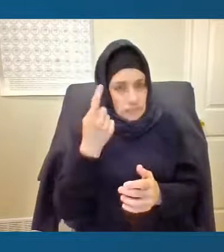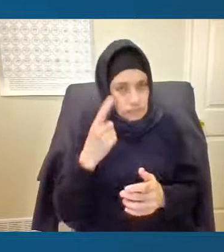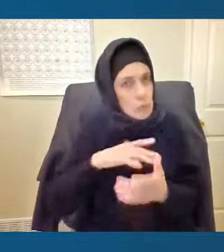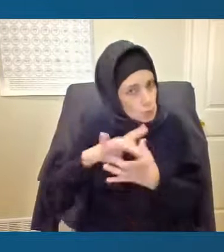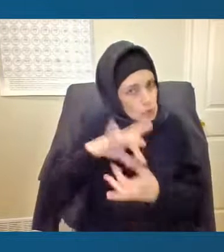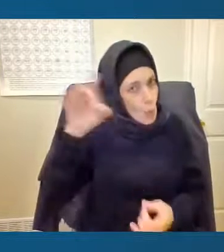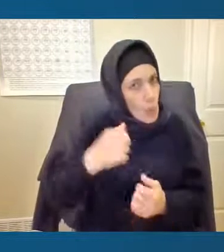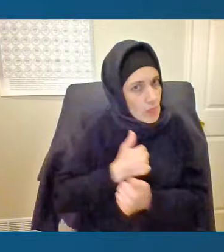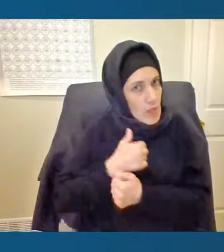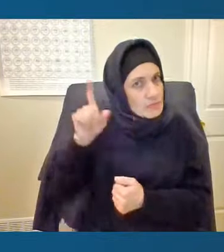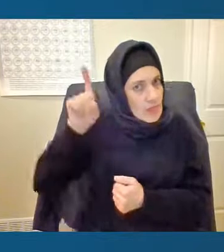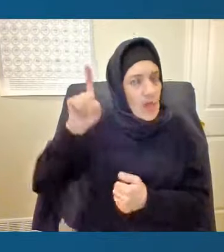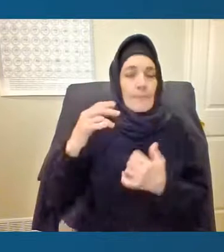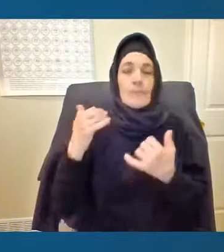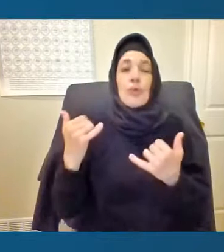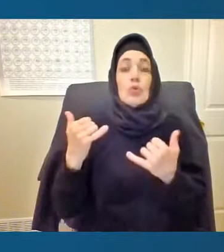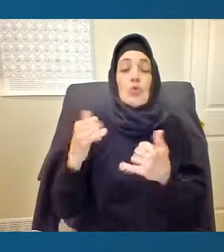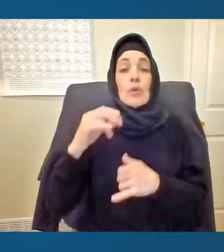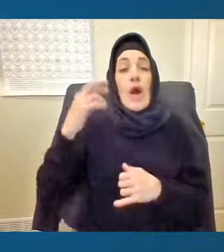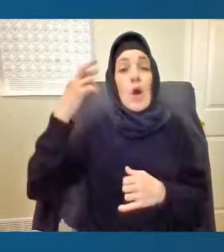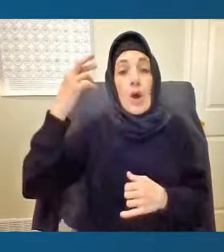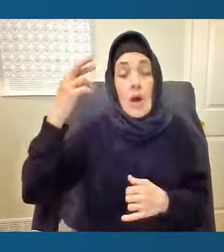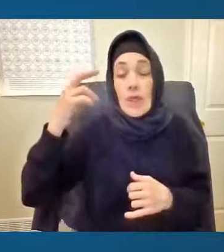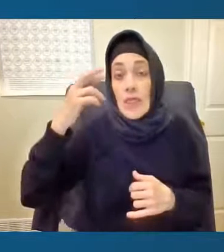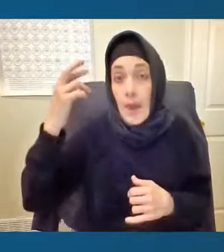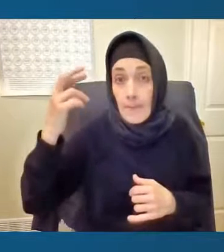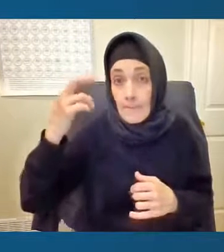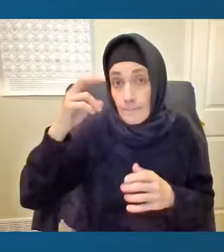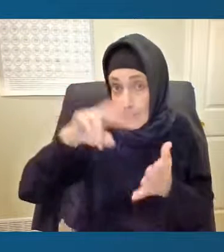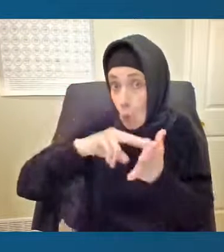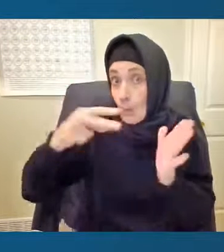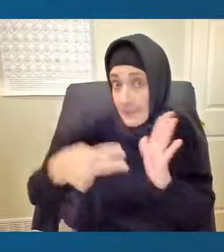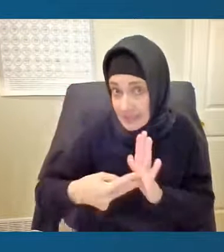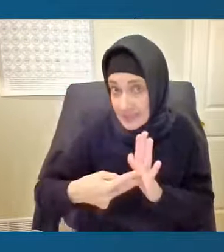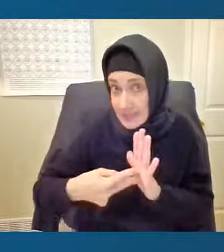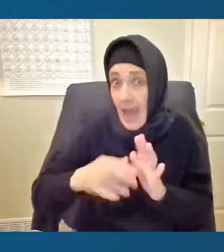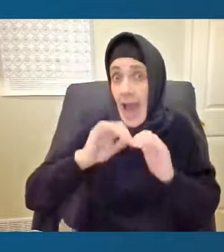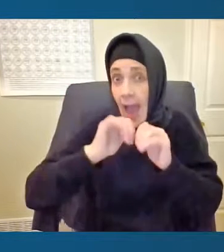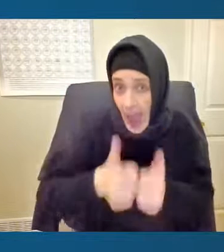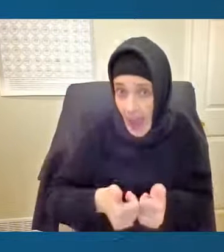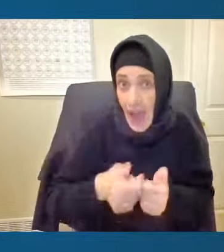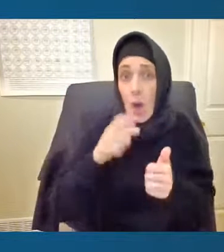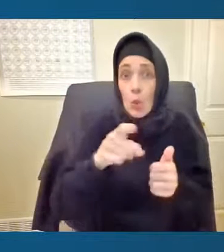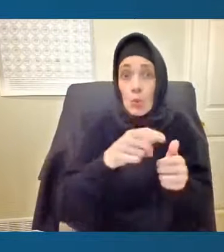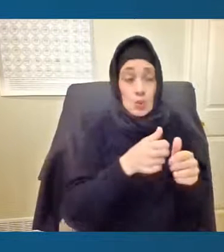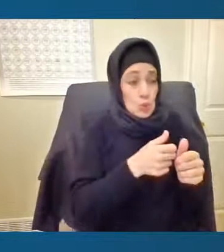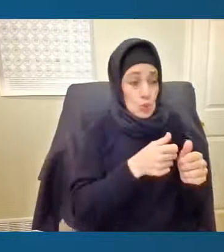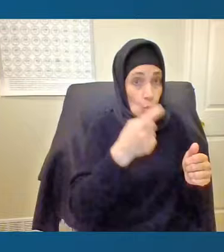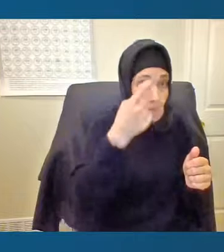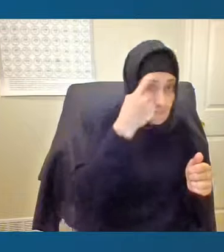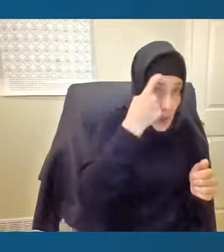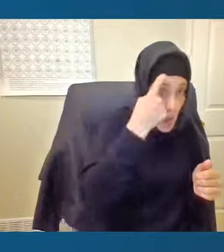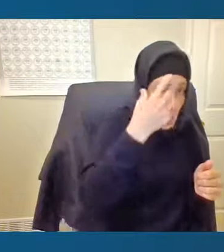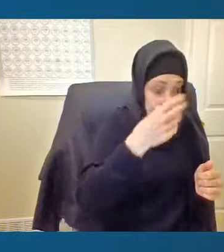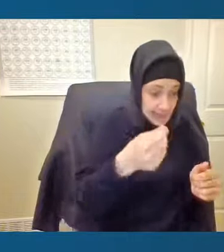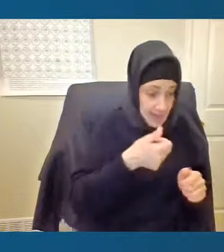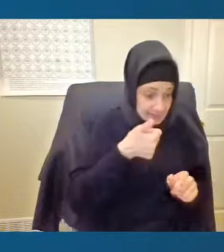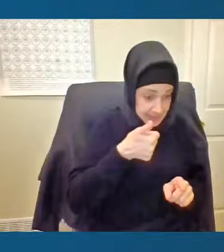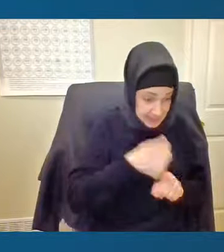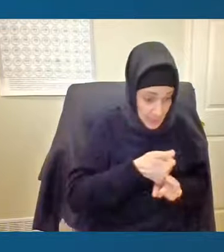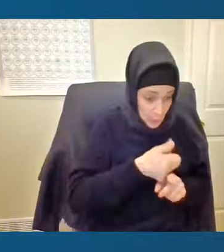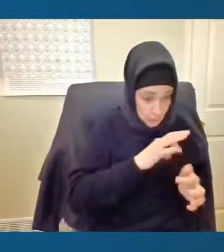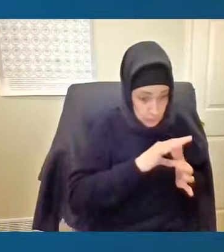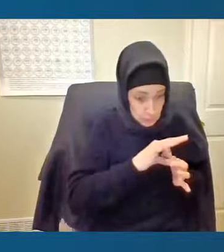you bring the self and the mind back in line with the soul is by reminding it